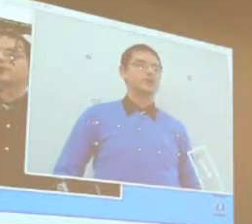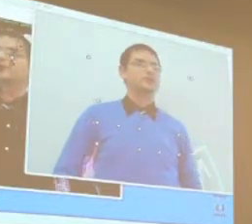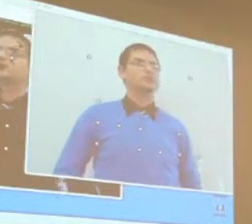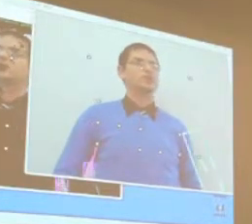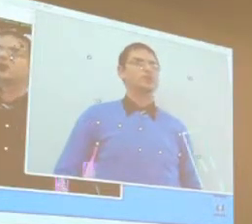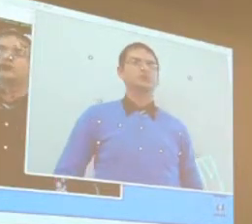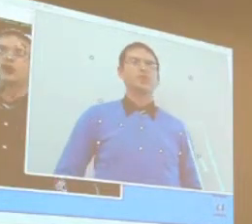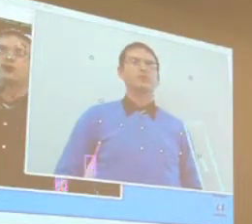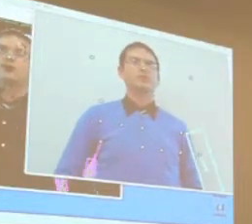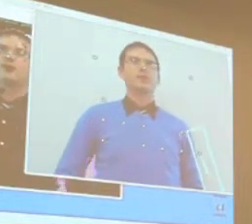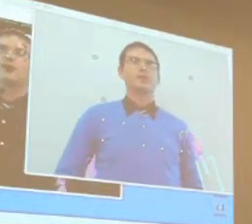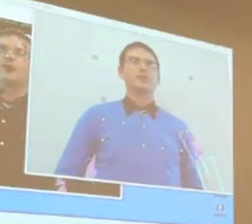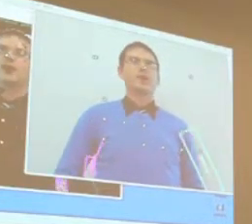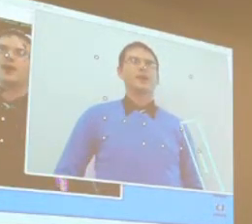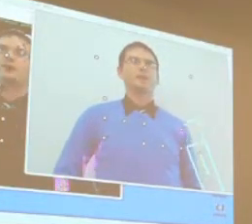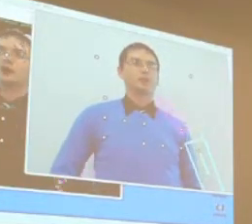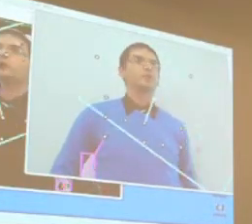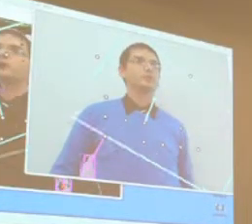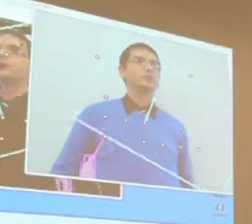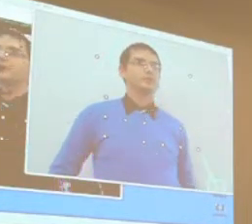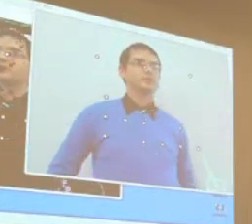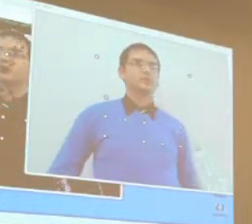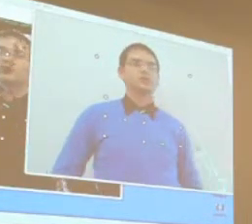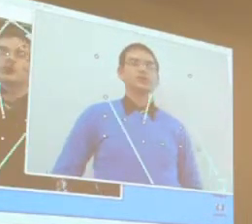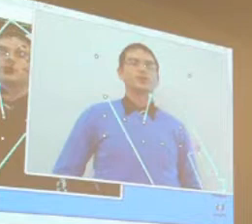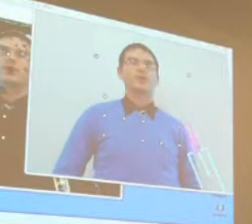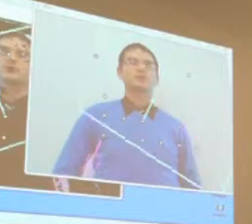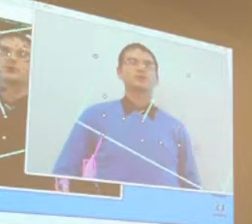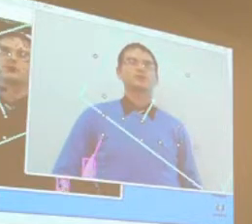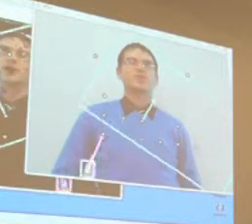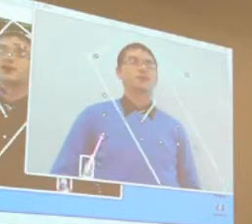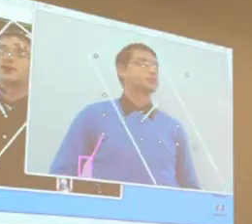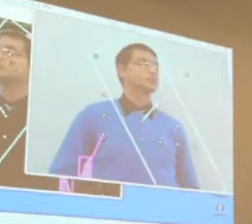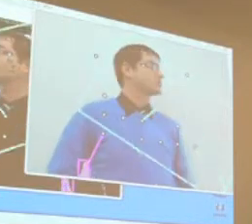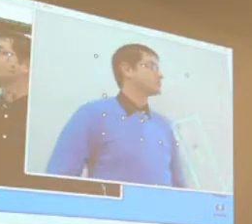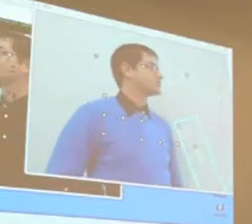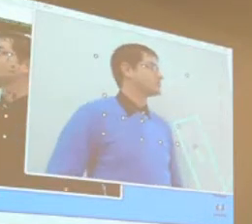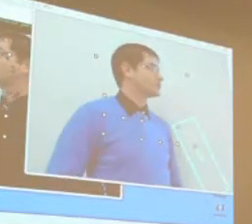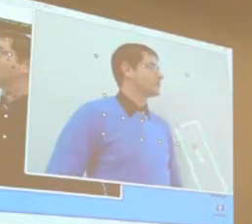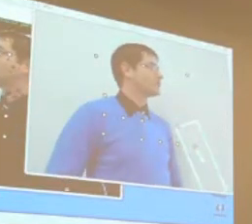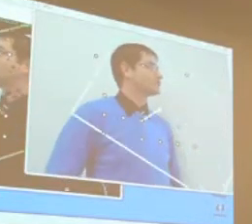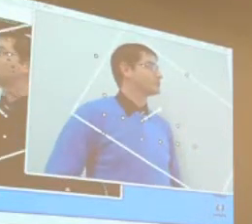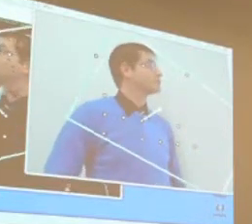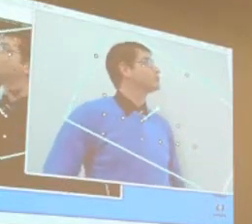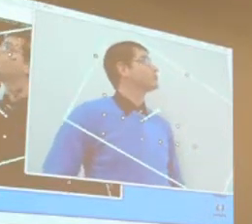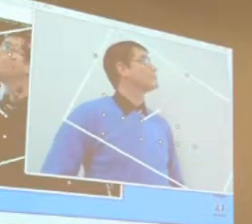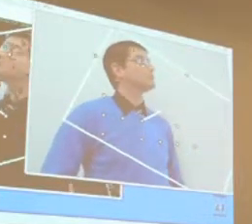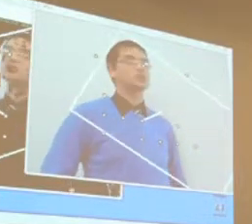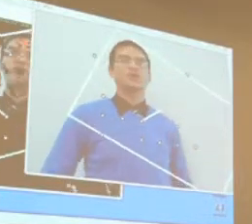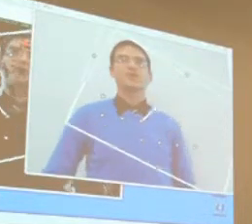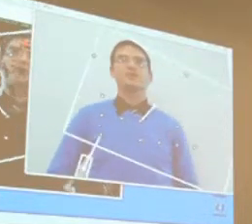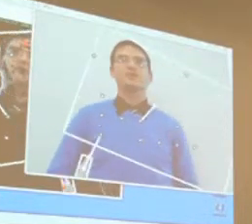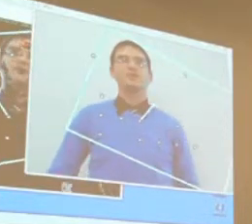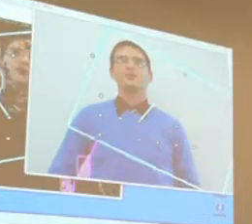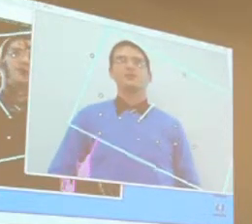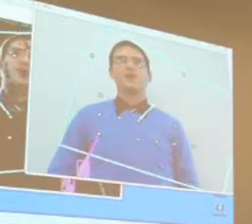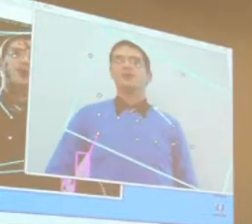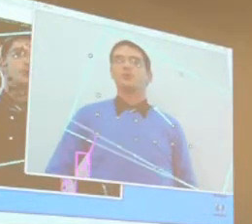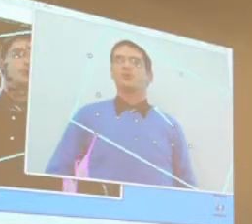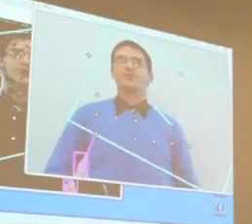last month and we opened the stage up to questions and someone actually put their hand up stood up and just said i wish we had this seven